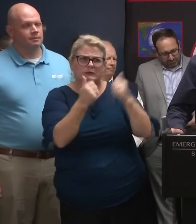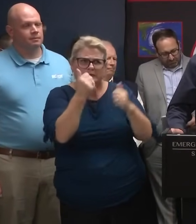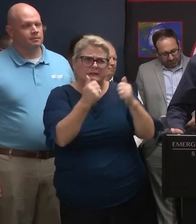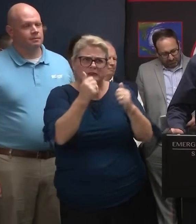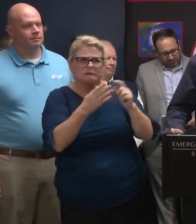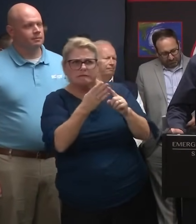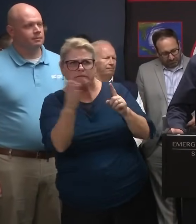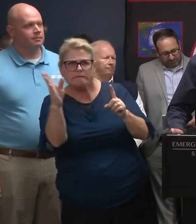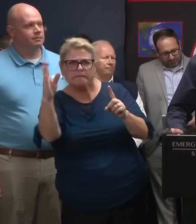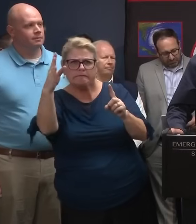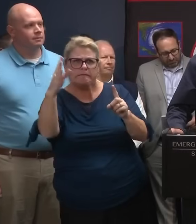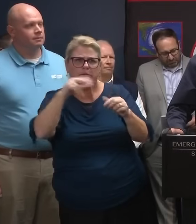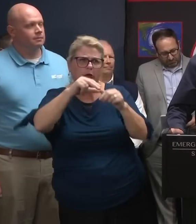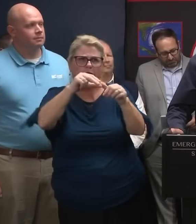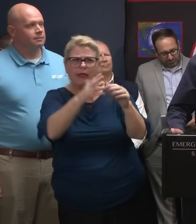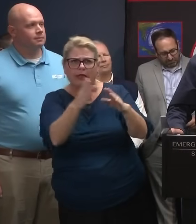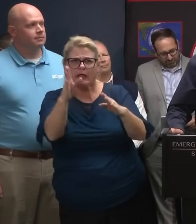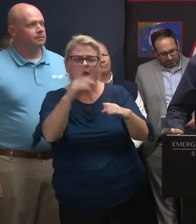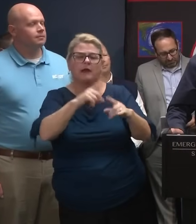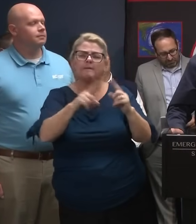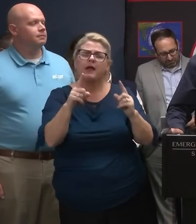decision. But generally,